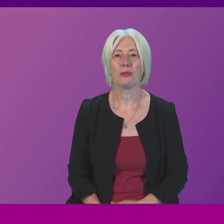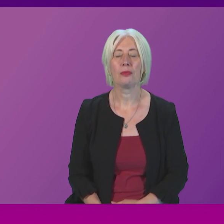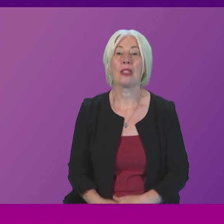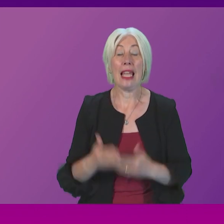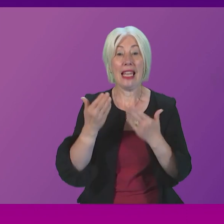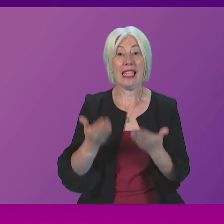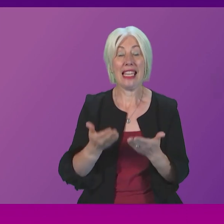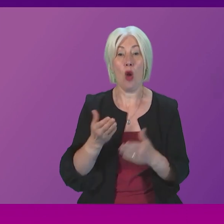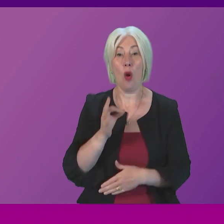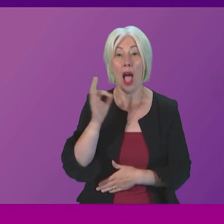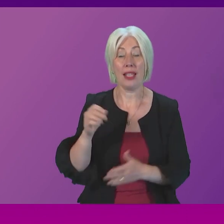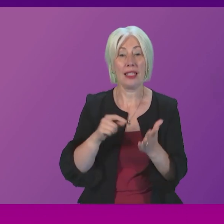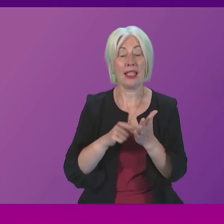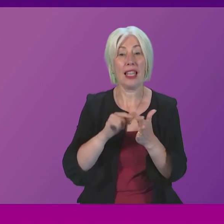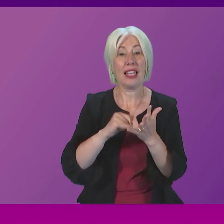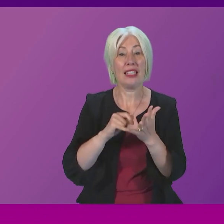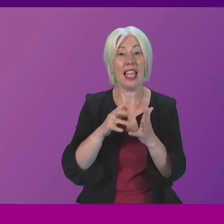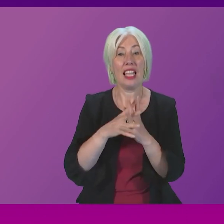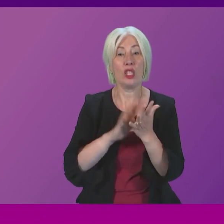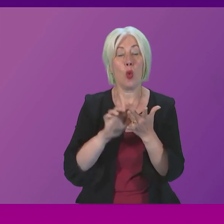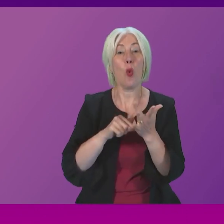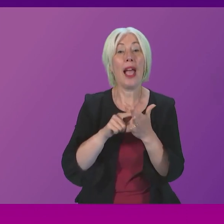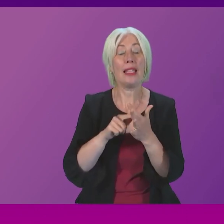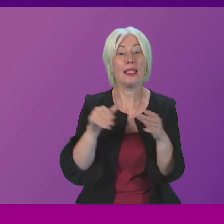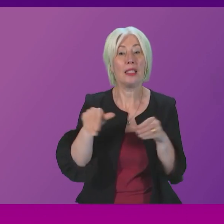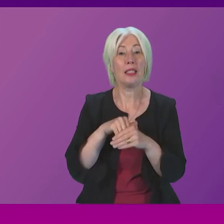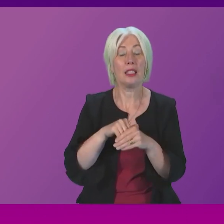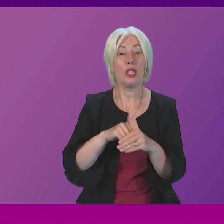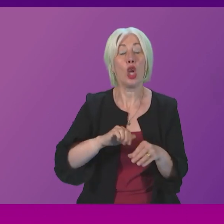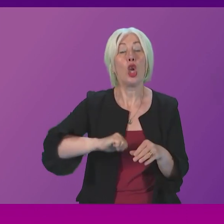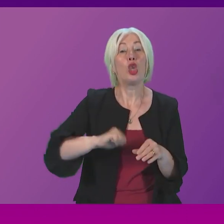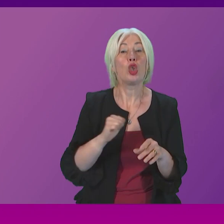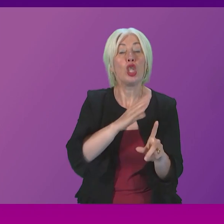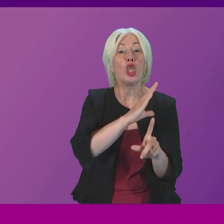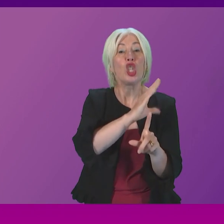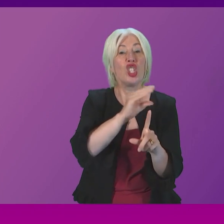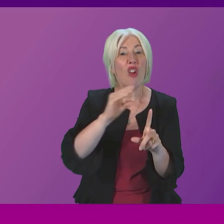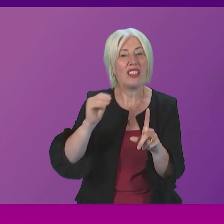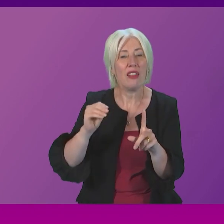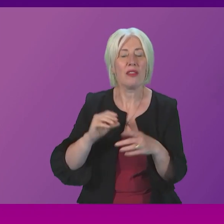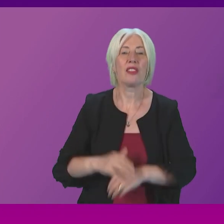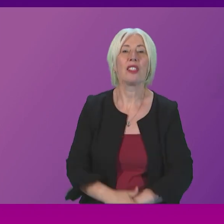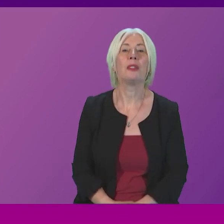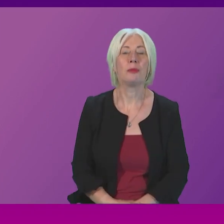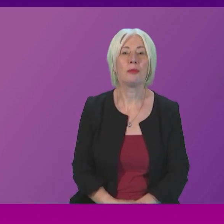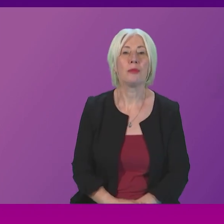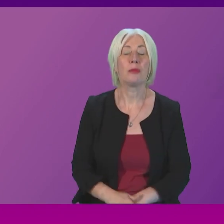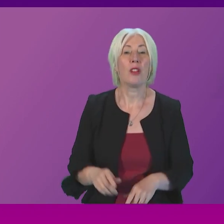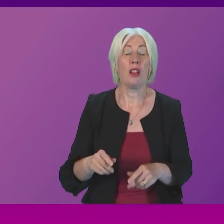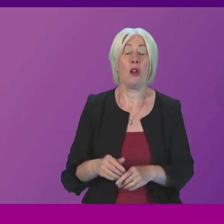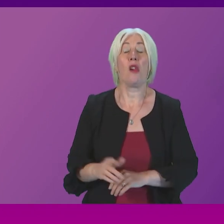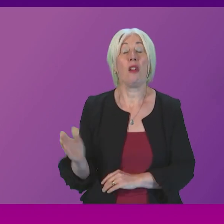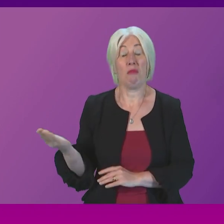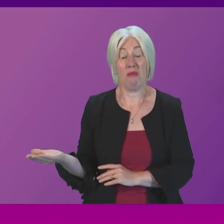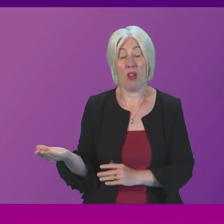And I'm now going to invite Tess White, MSP, who is a member of the Scottish Conservative and Unionist Party and a regional member of North East